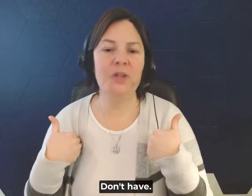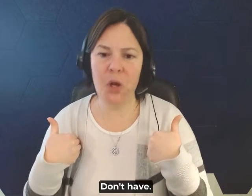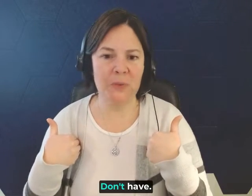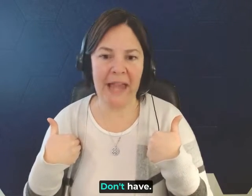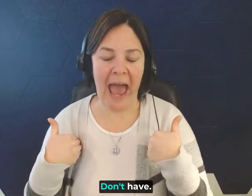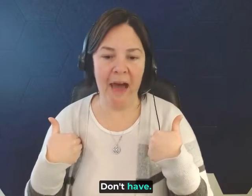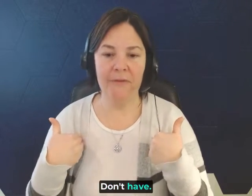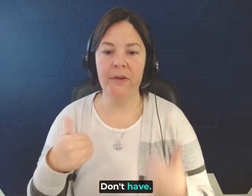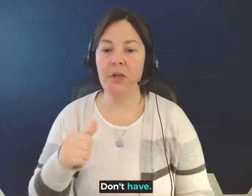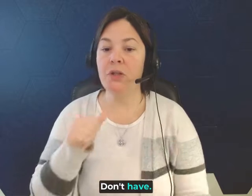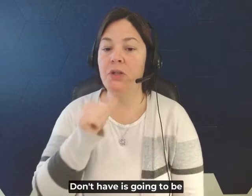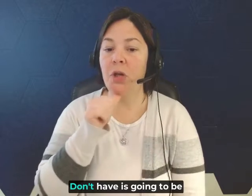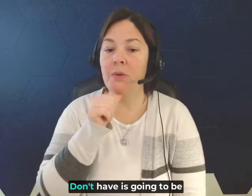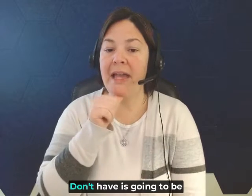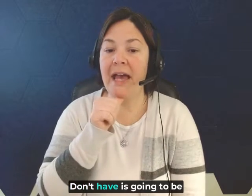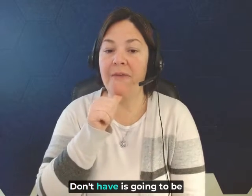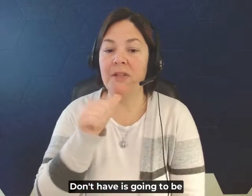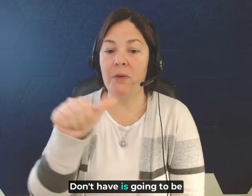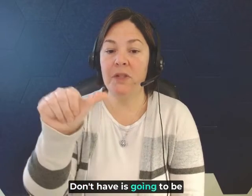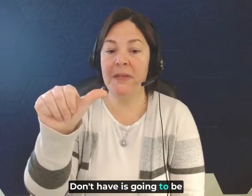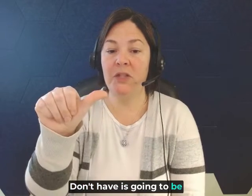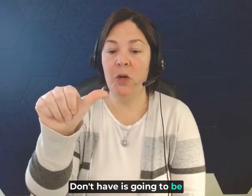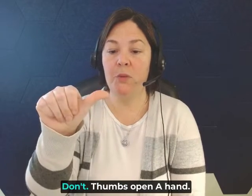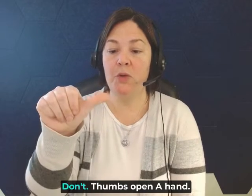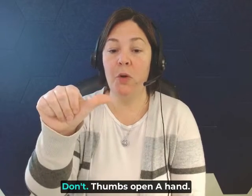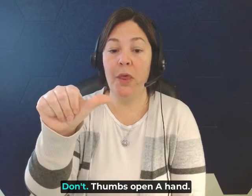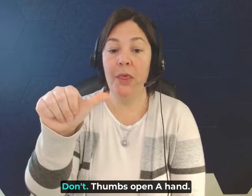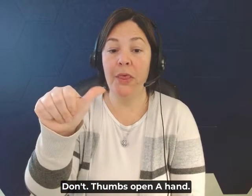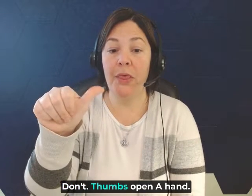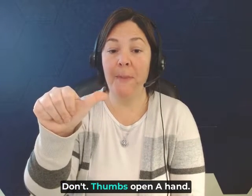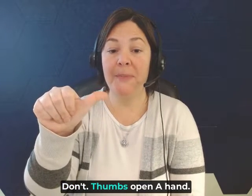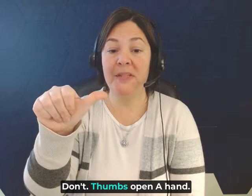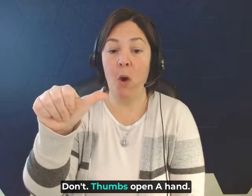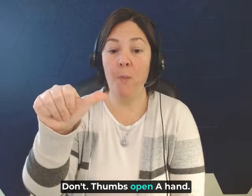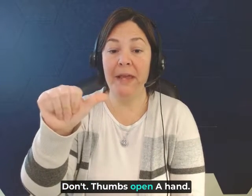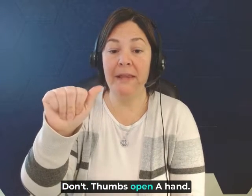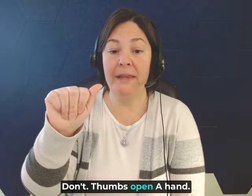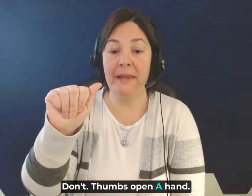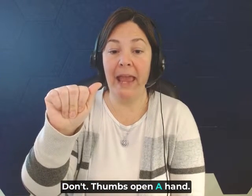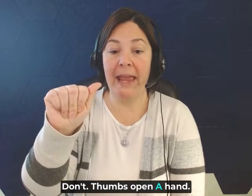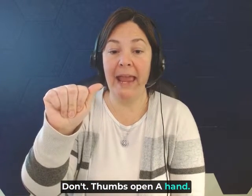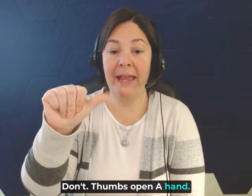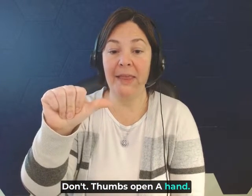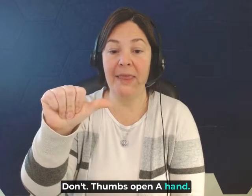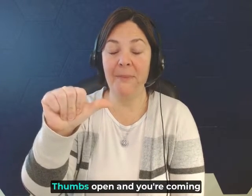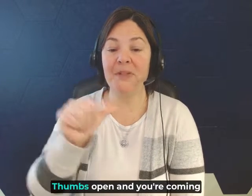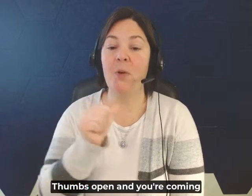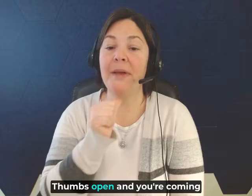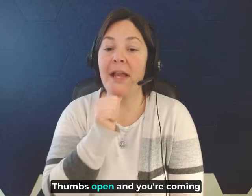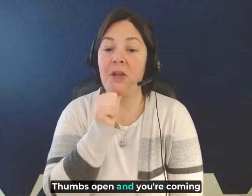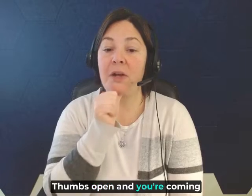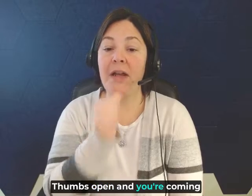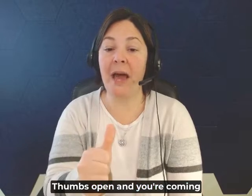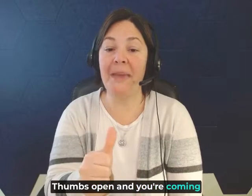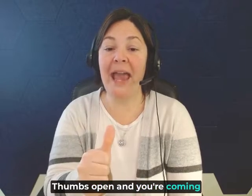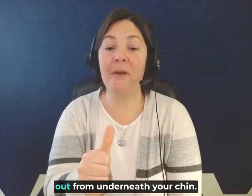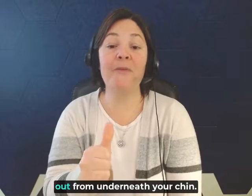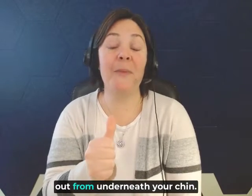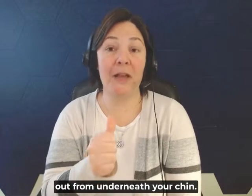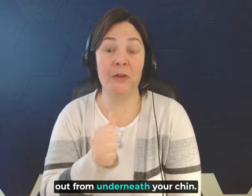Don't have. Don't have is going to be don't, thumbs open, a hand, thumbs open, and you're coming out from